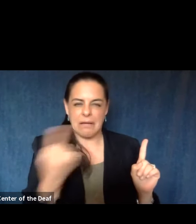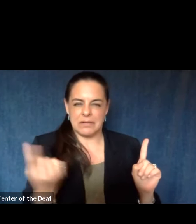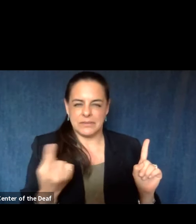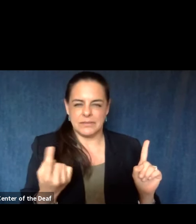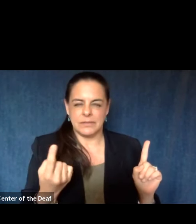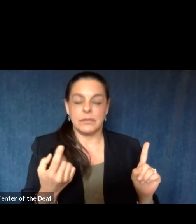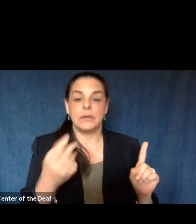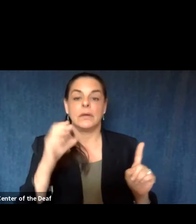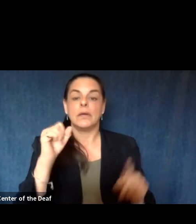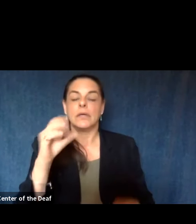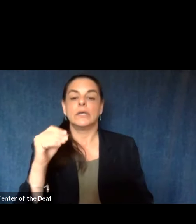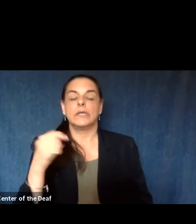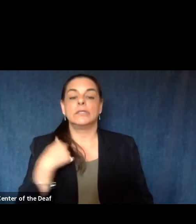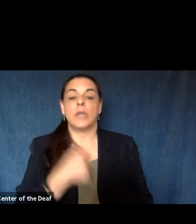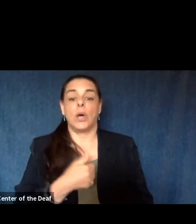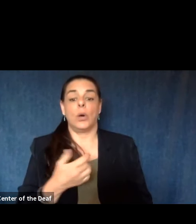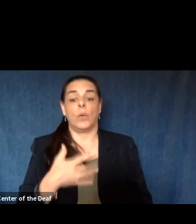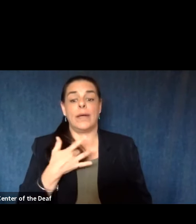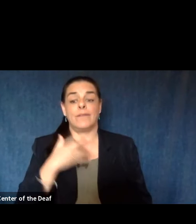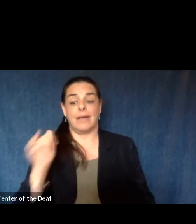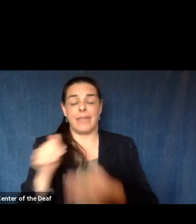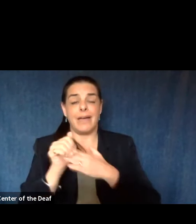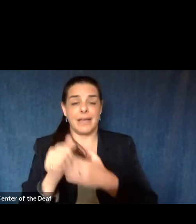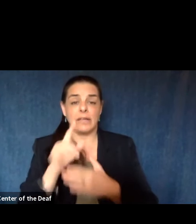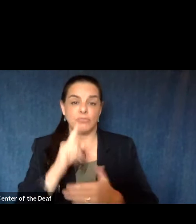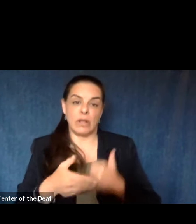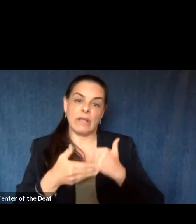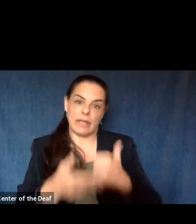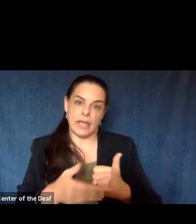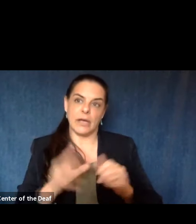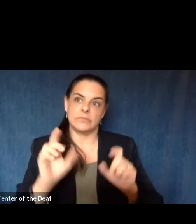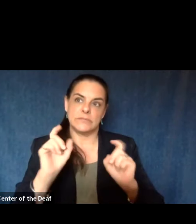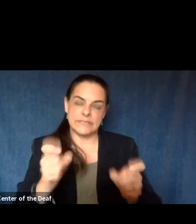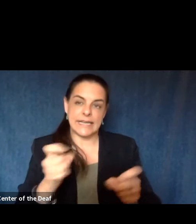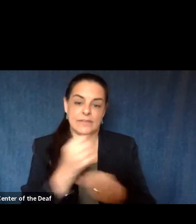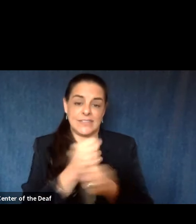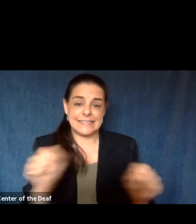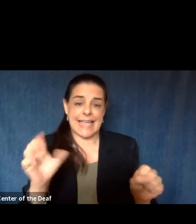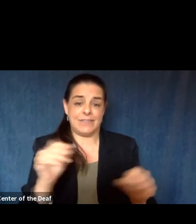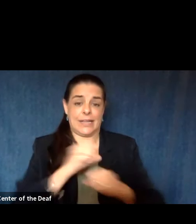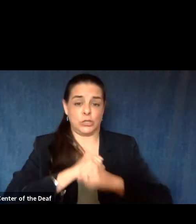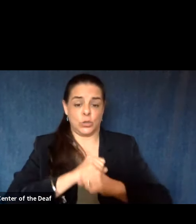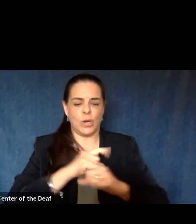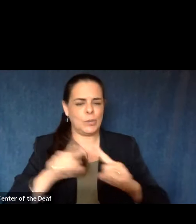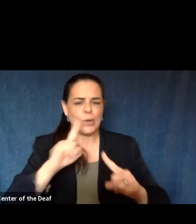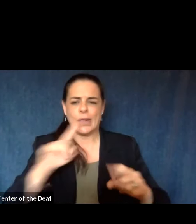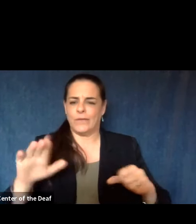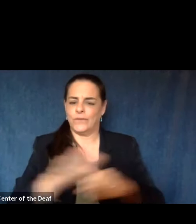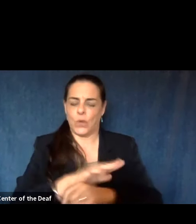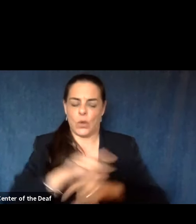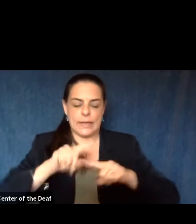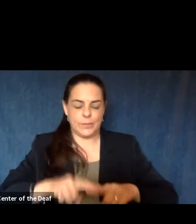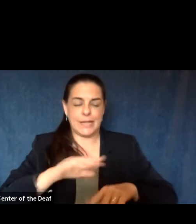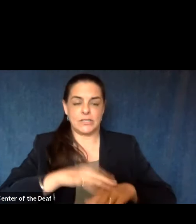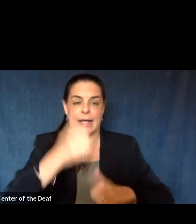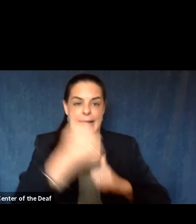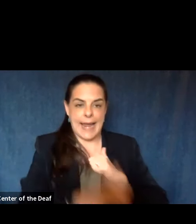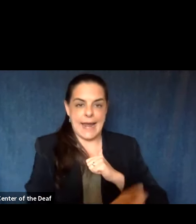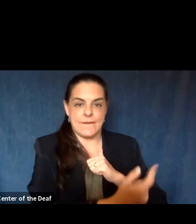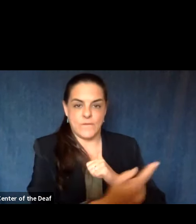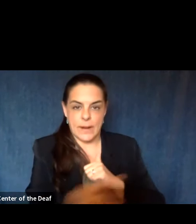guidance really helps provide some safety and security, but it's totally dependent on everybody